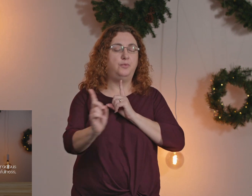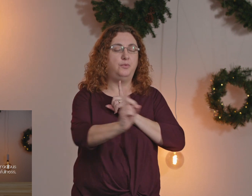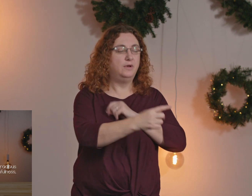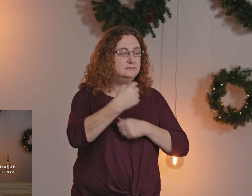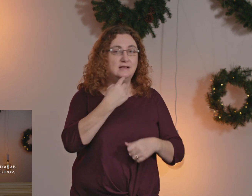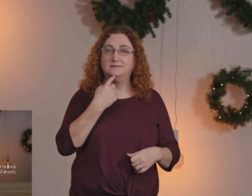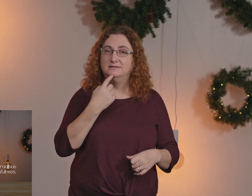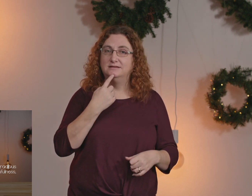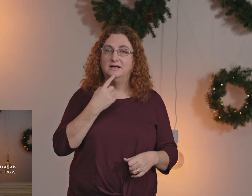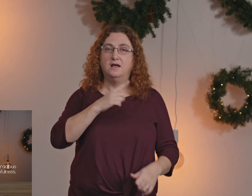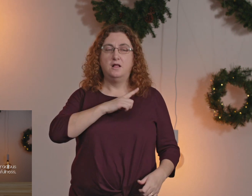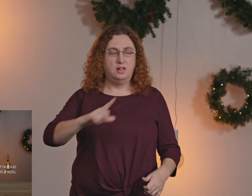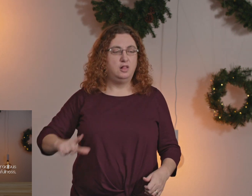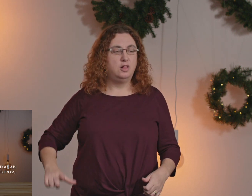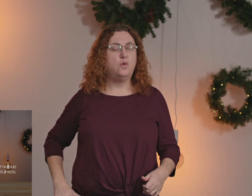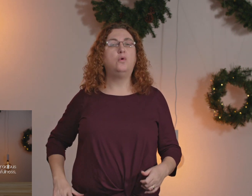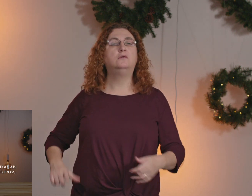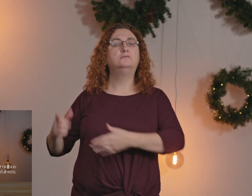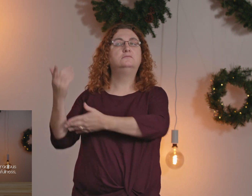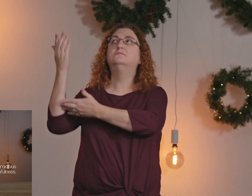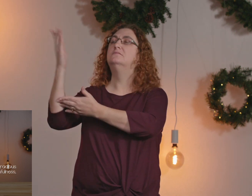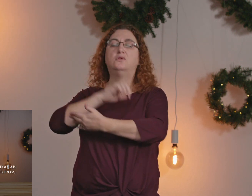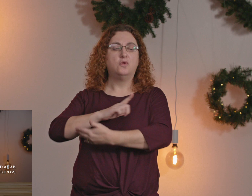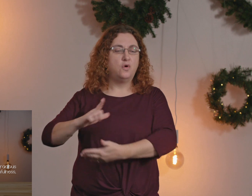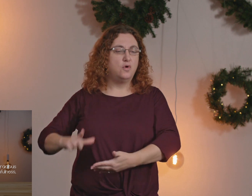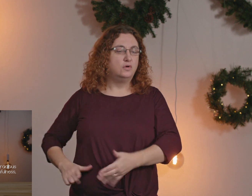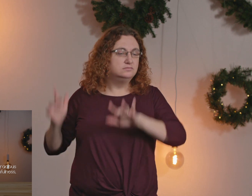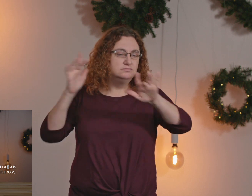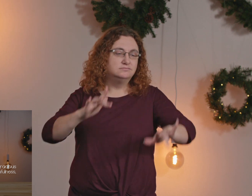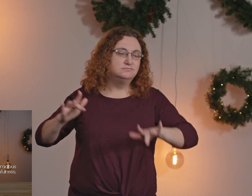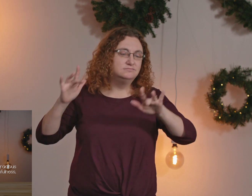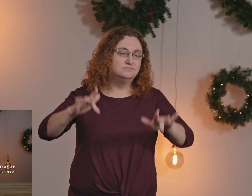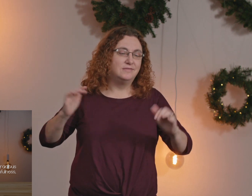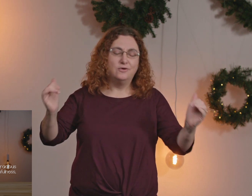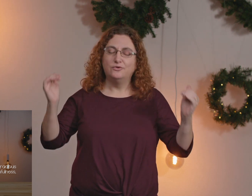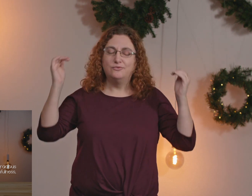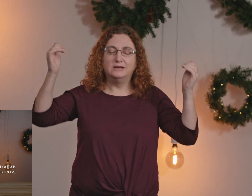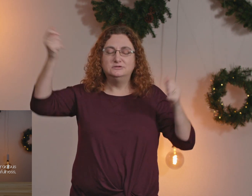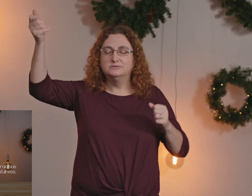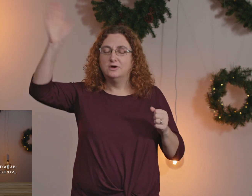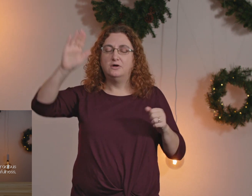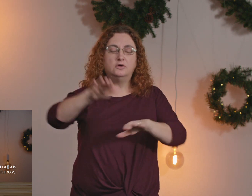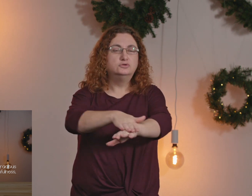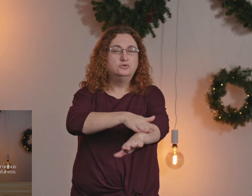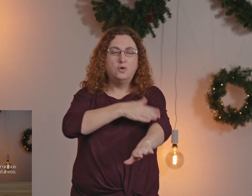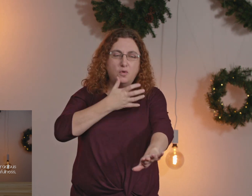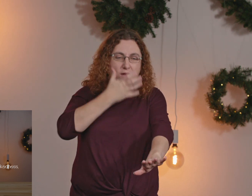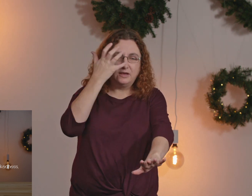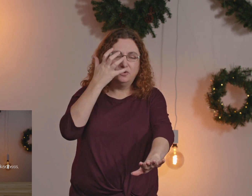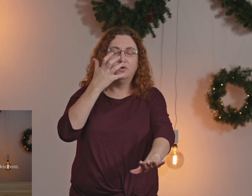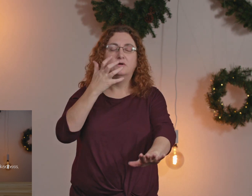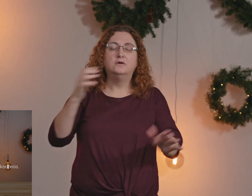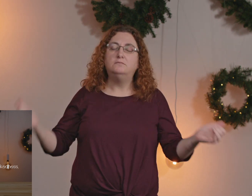proclaiming, the Lord, the compassionate and gracious God, slow to anger, abounding in love and